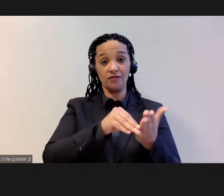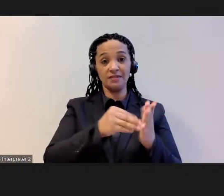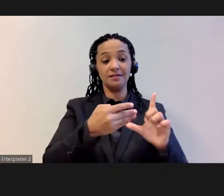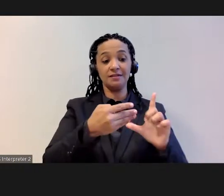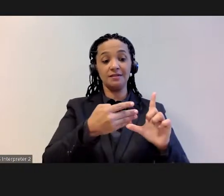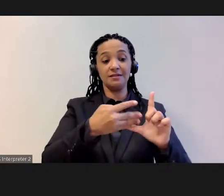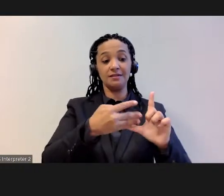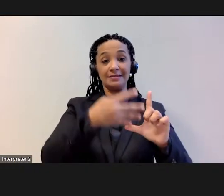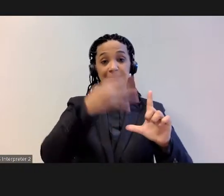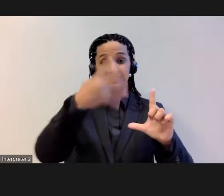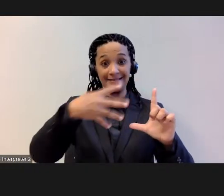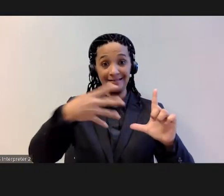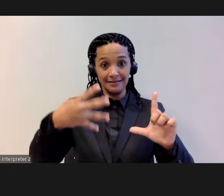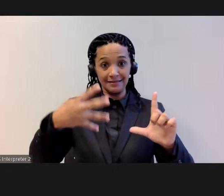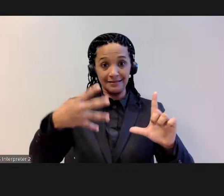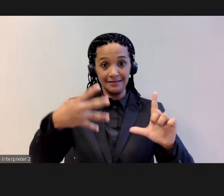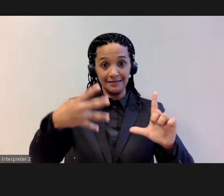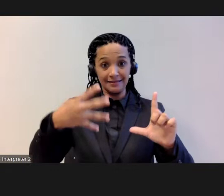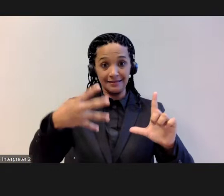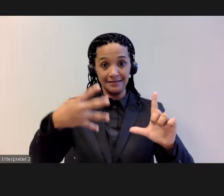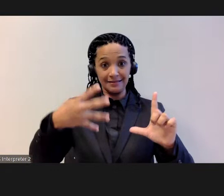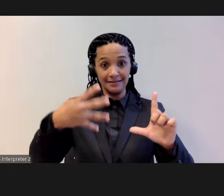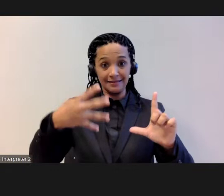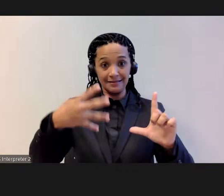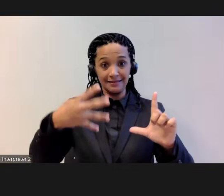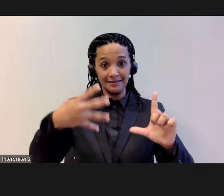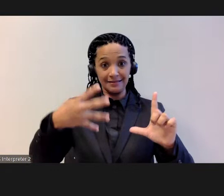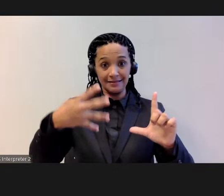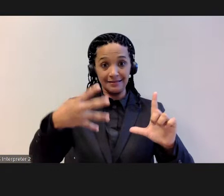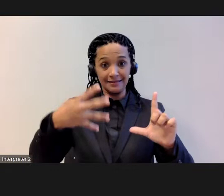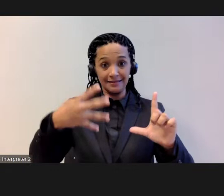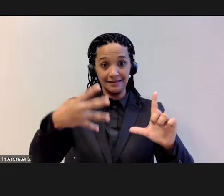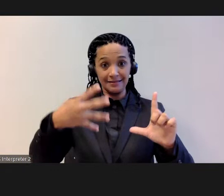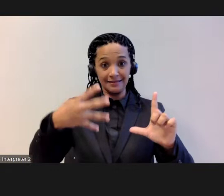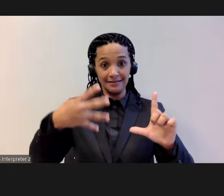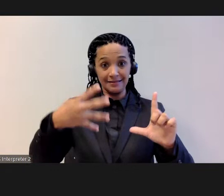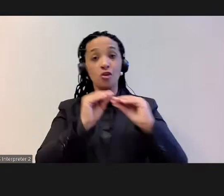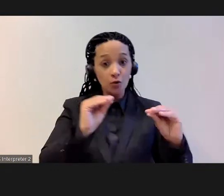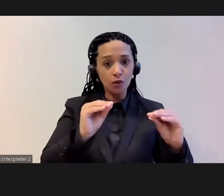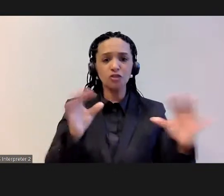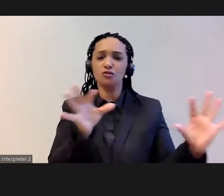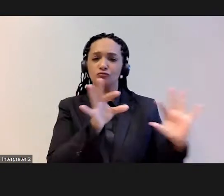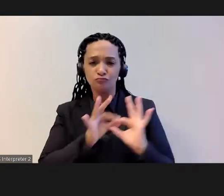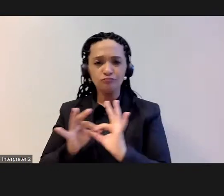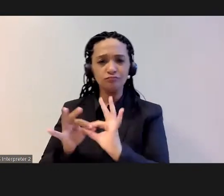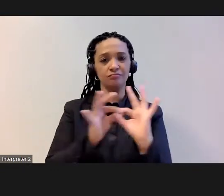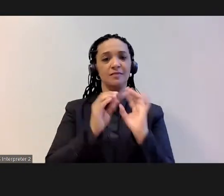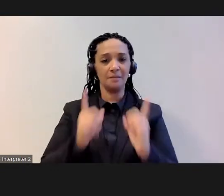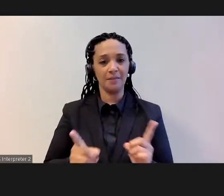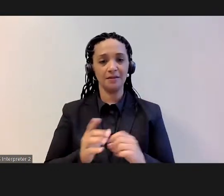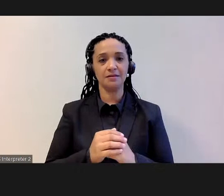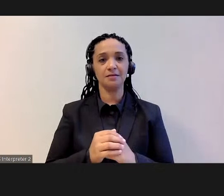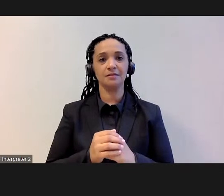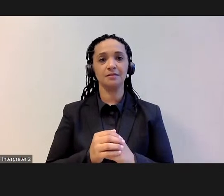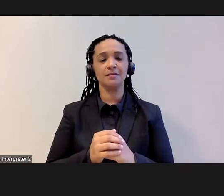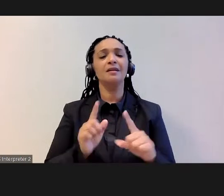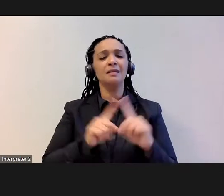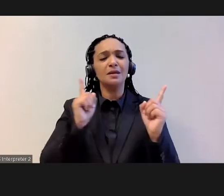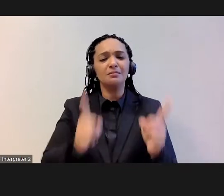government and the ministries of health, education, etc. But ensuring that the role of non-state actors